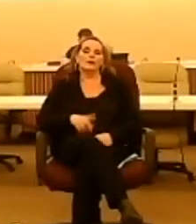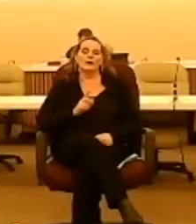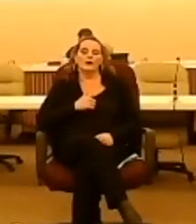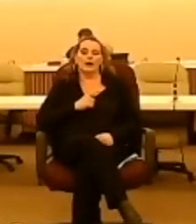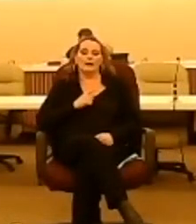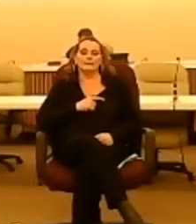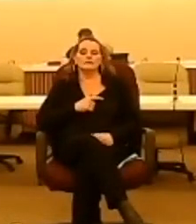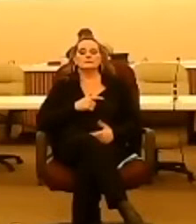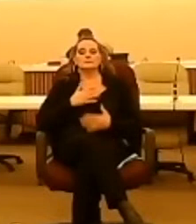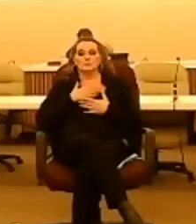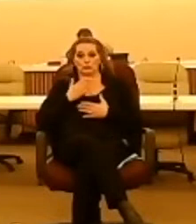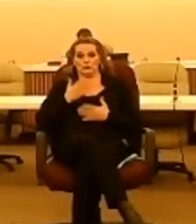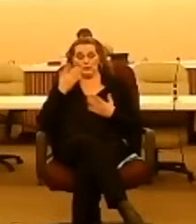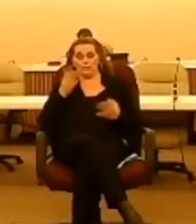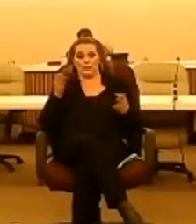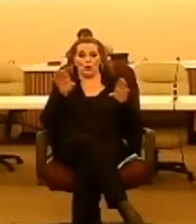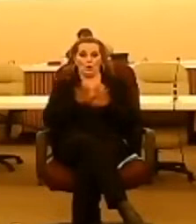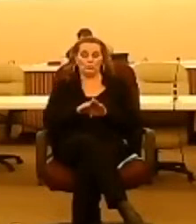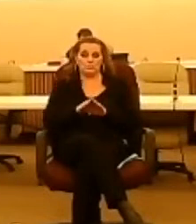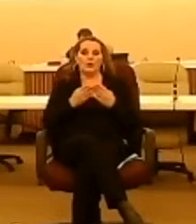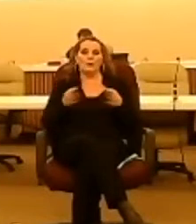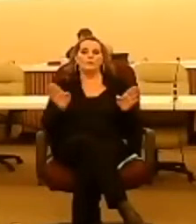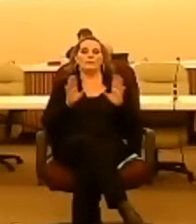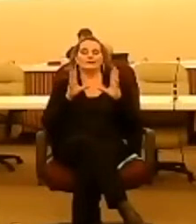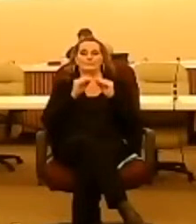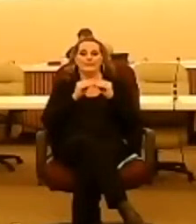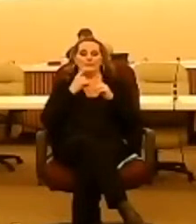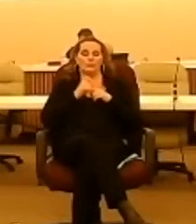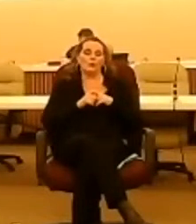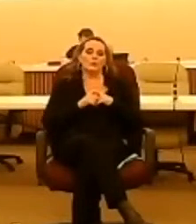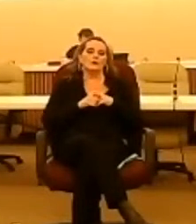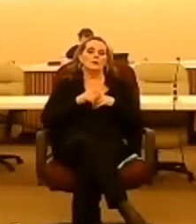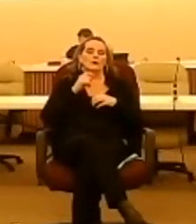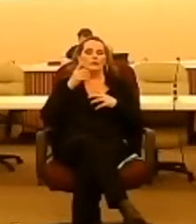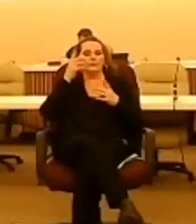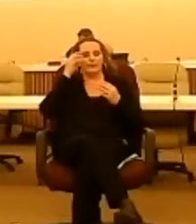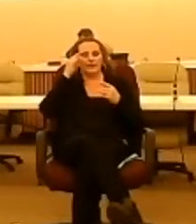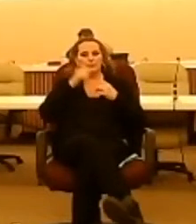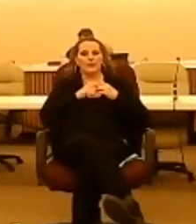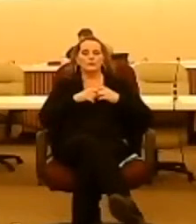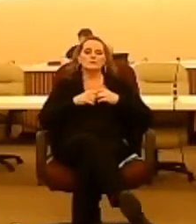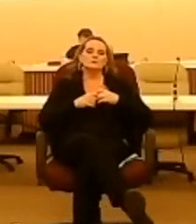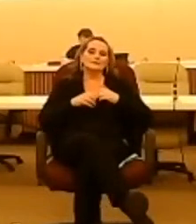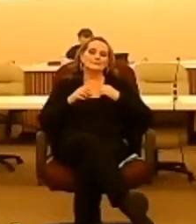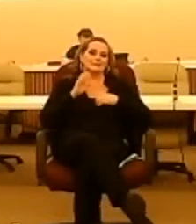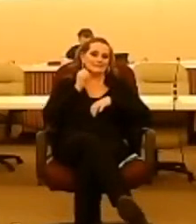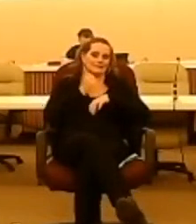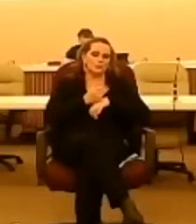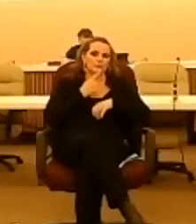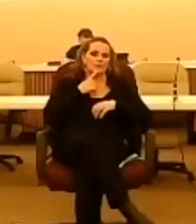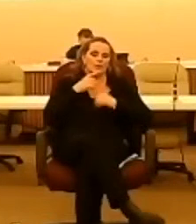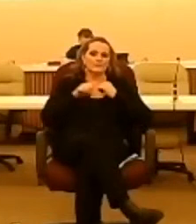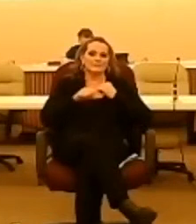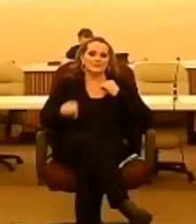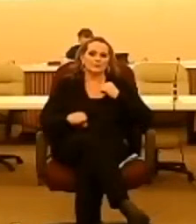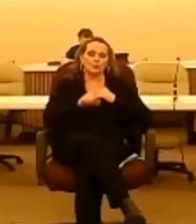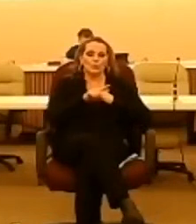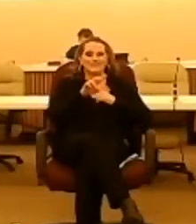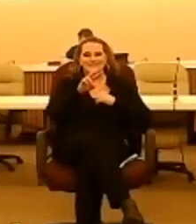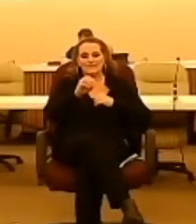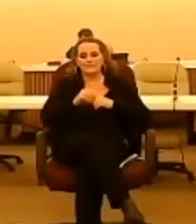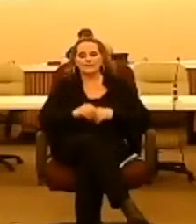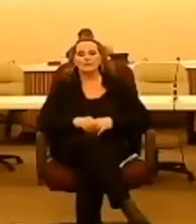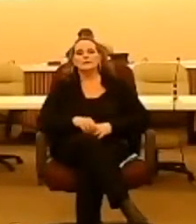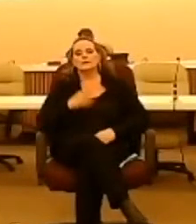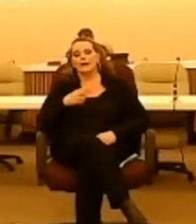we close the public hearing to consider petition for the establishment of extension number 170 to the Henrietta Water District Number